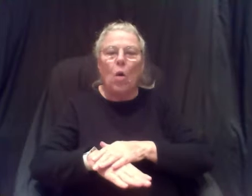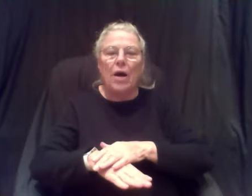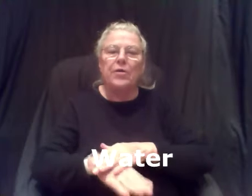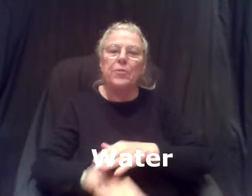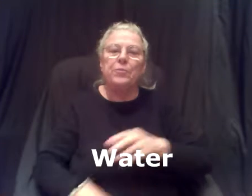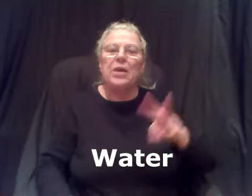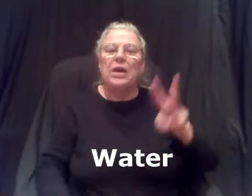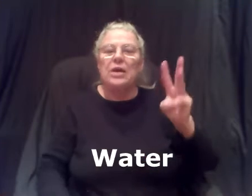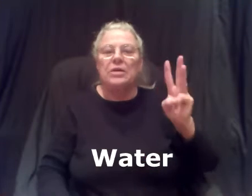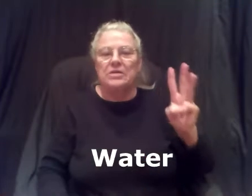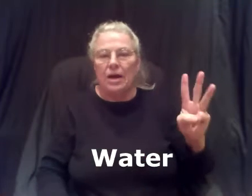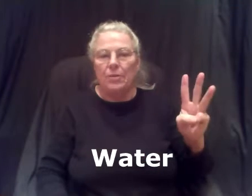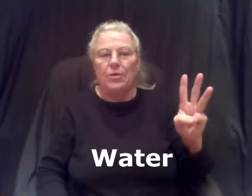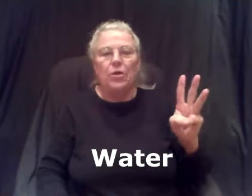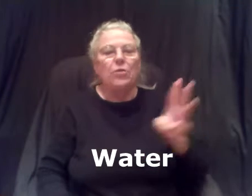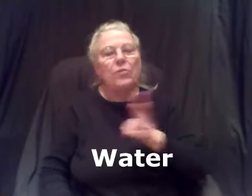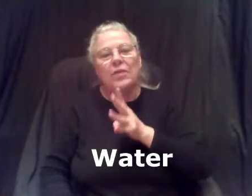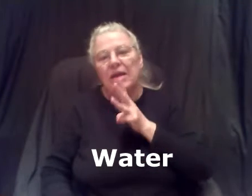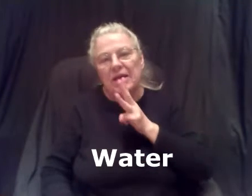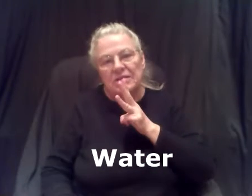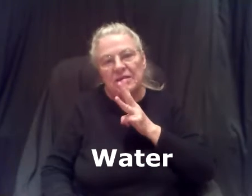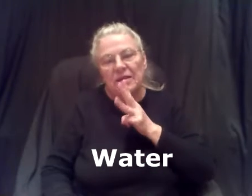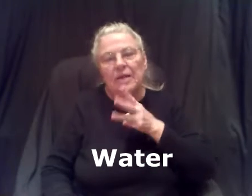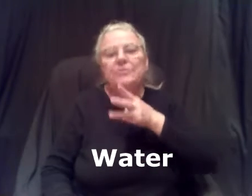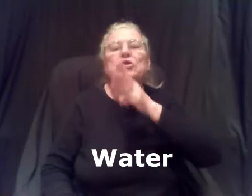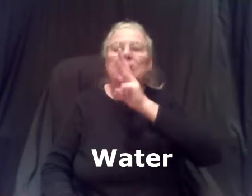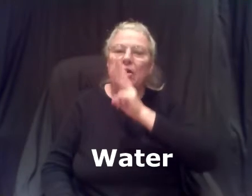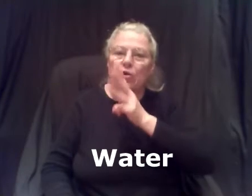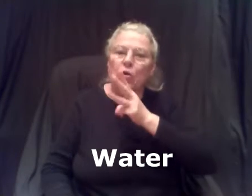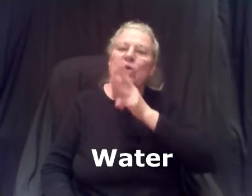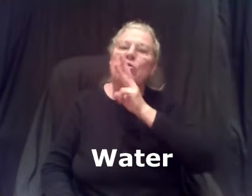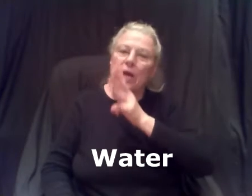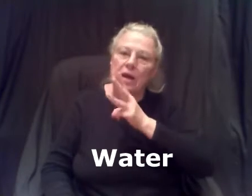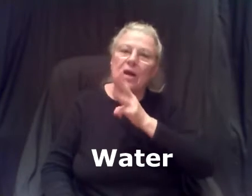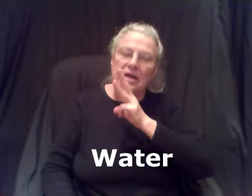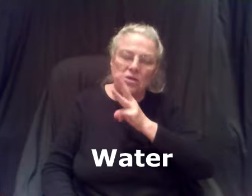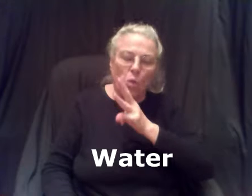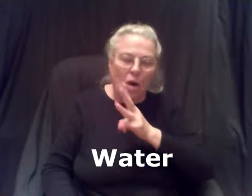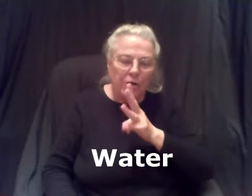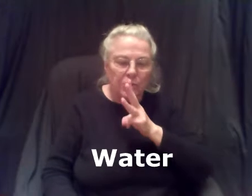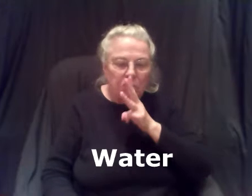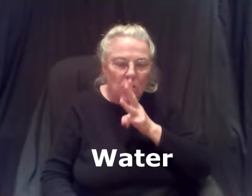Water, W, against the lips, just like you're going to drink a glass of water.